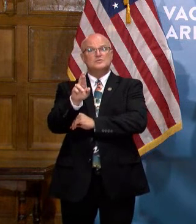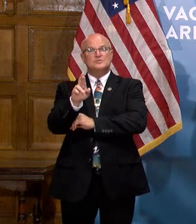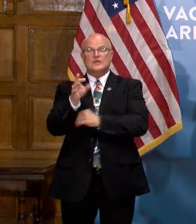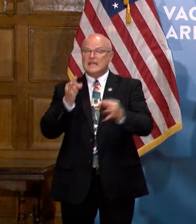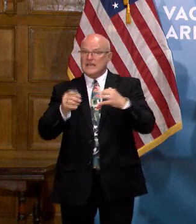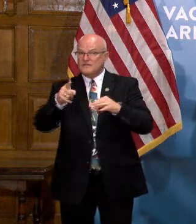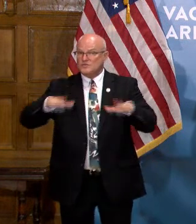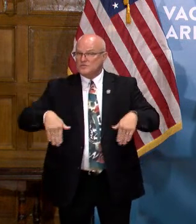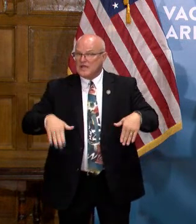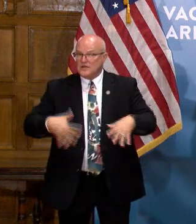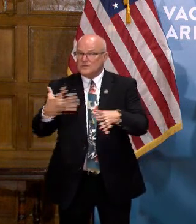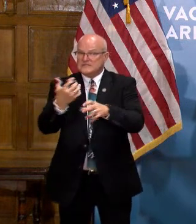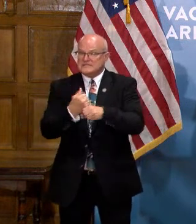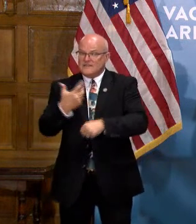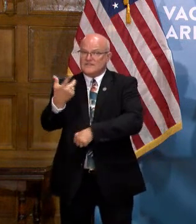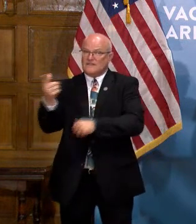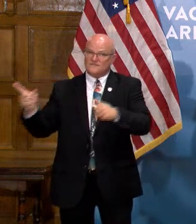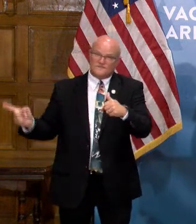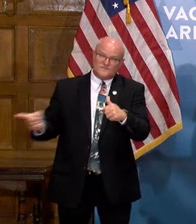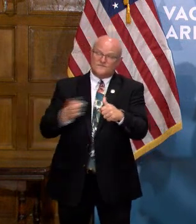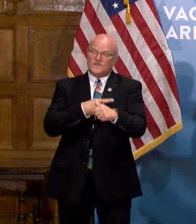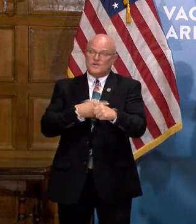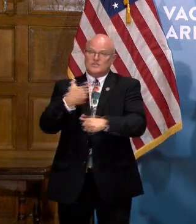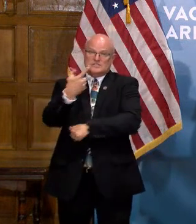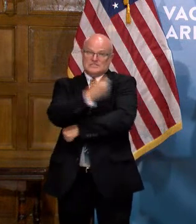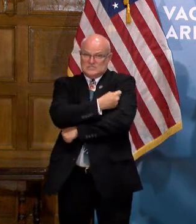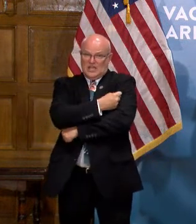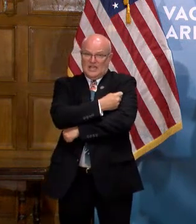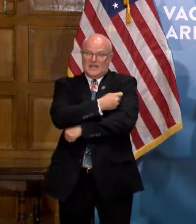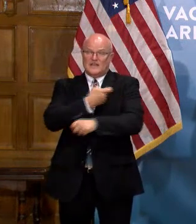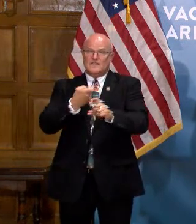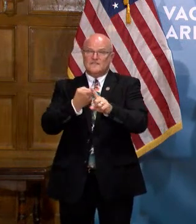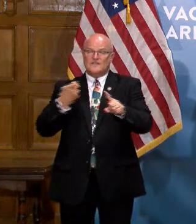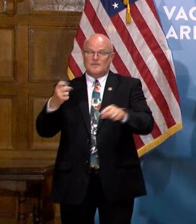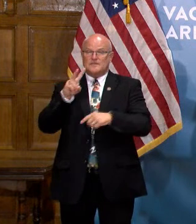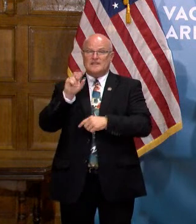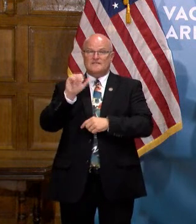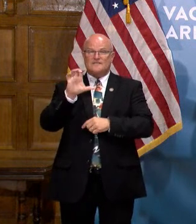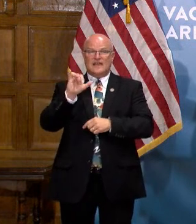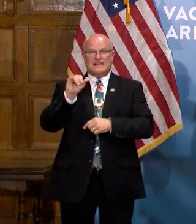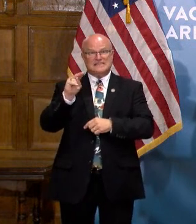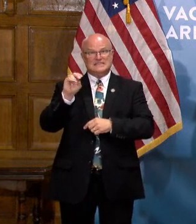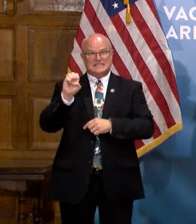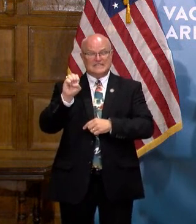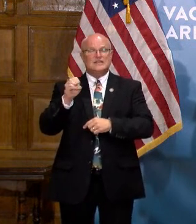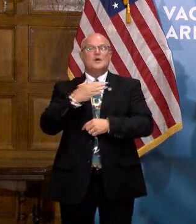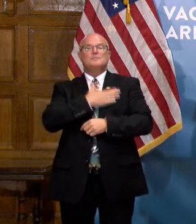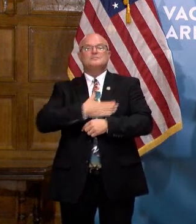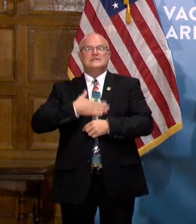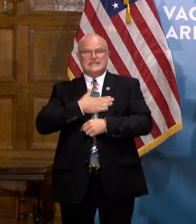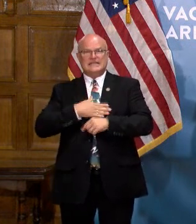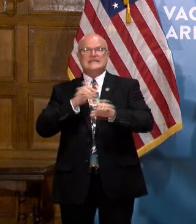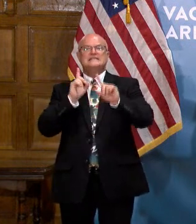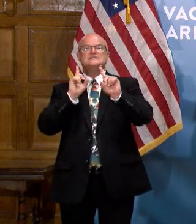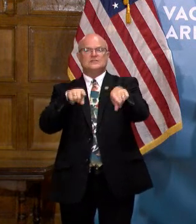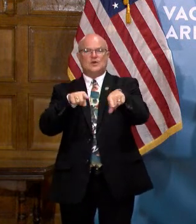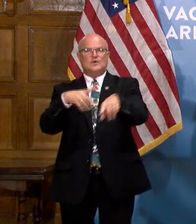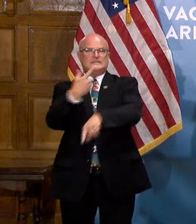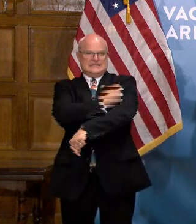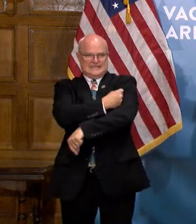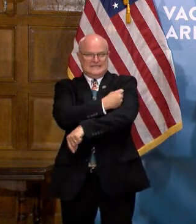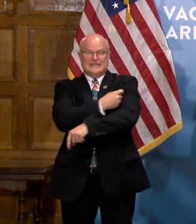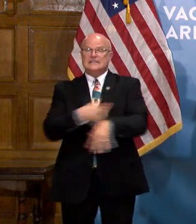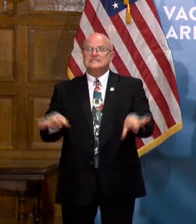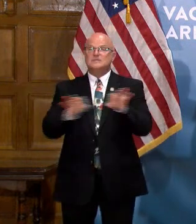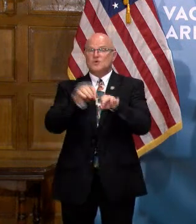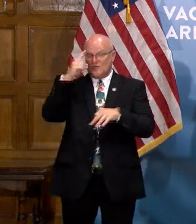if you have not received your first dose of the vaccine, please get it. It is critically important to